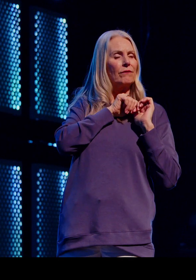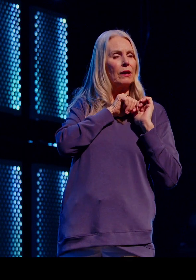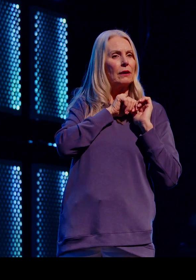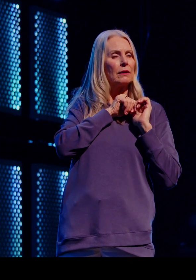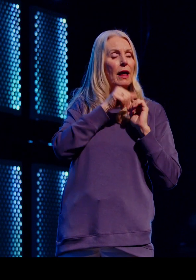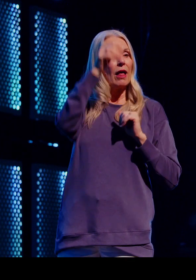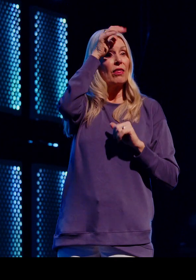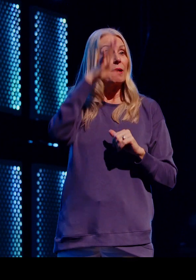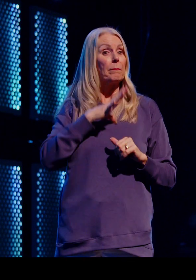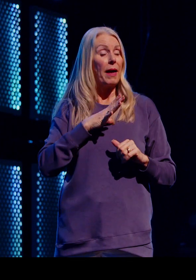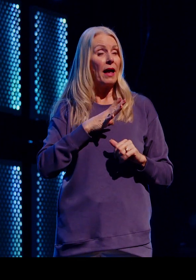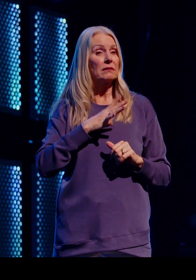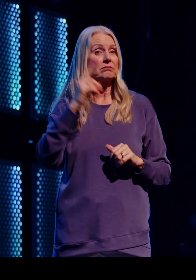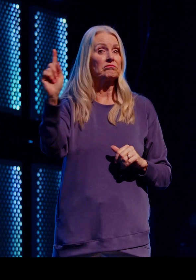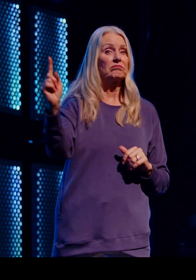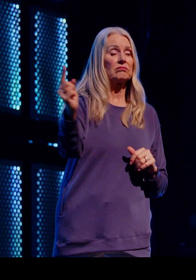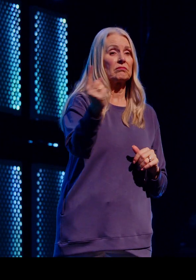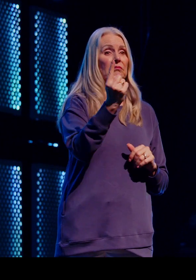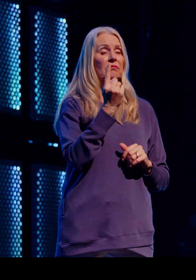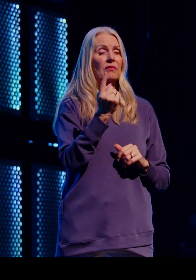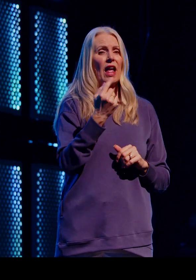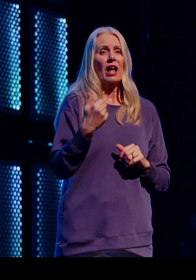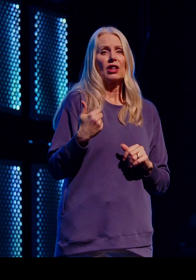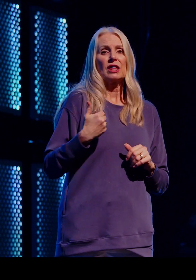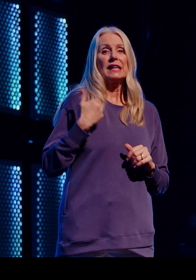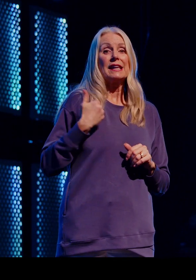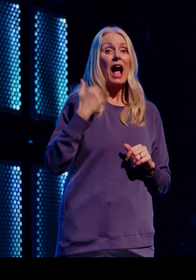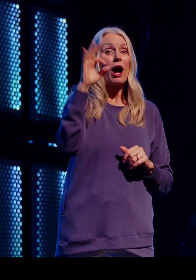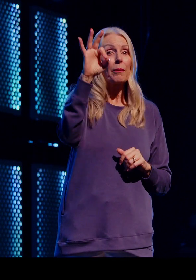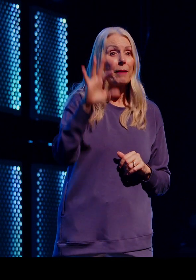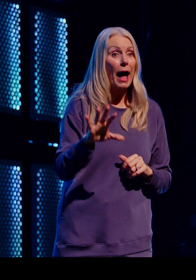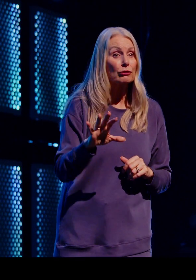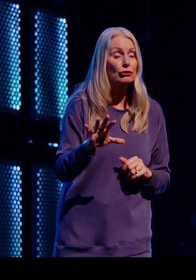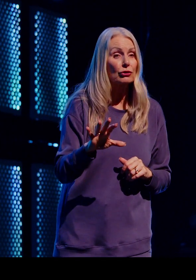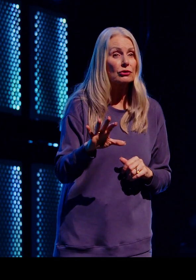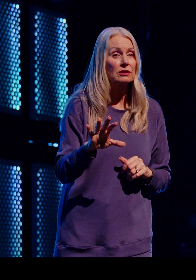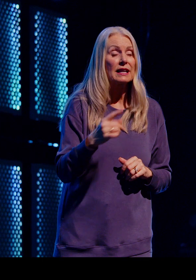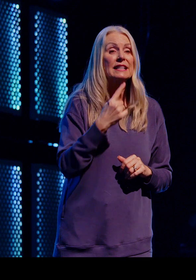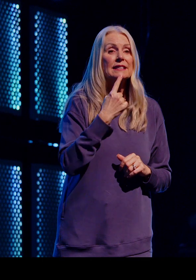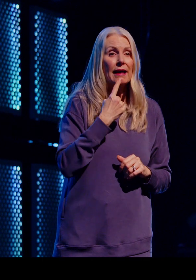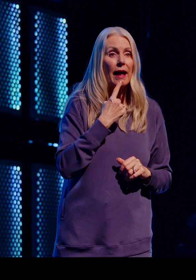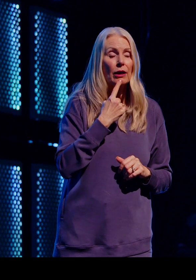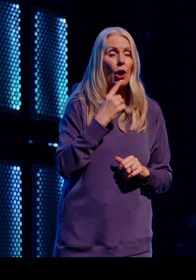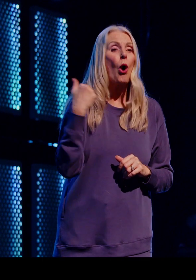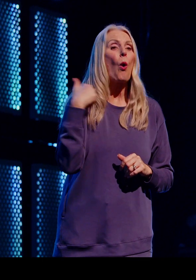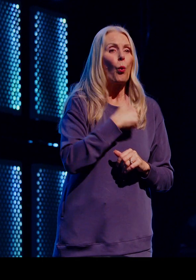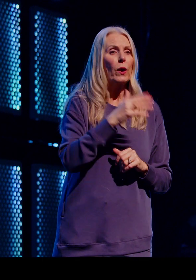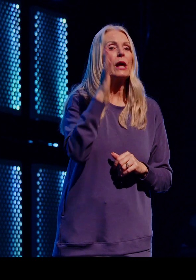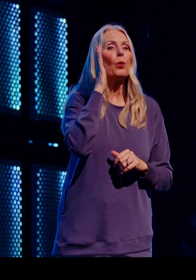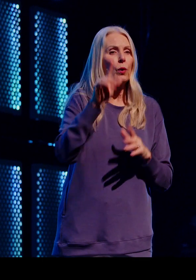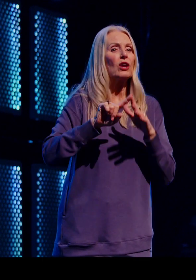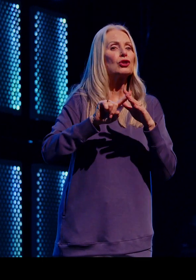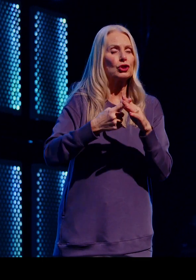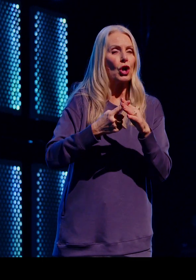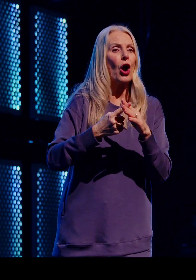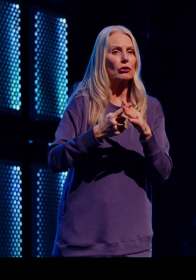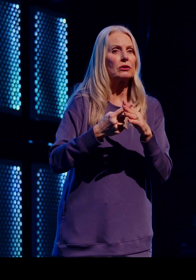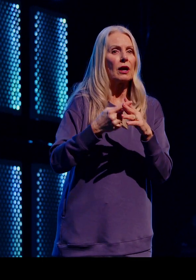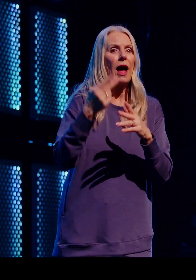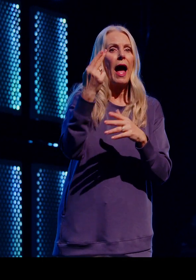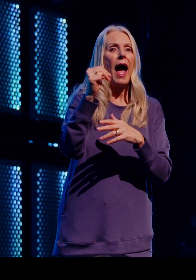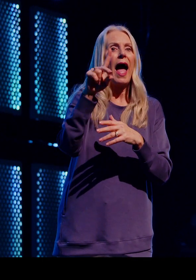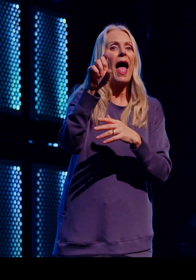said. These young pastors said, "We're going to start a men's ministry at our church." They said, "We're going to start a